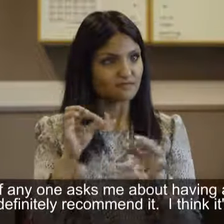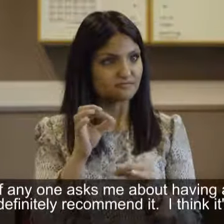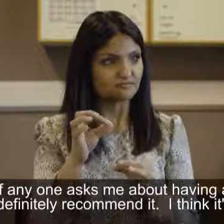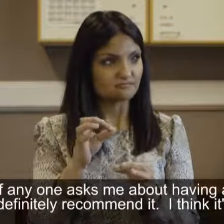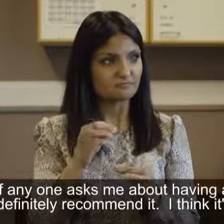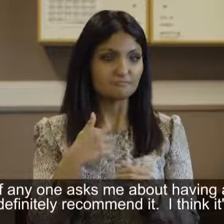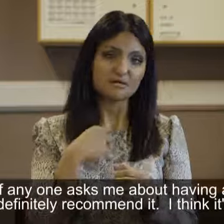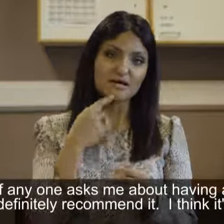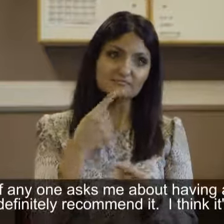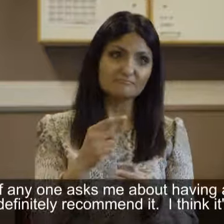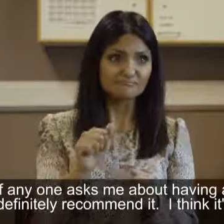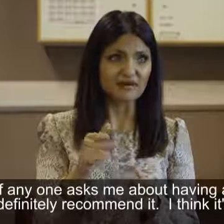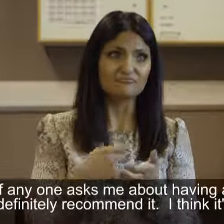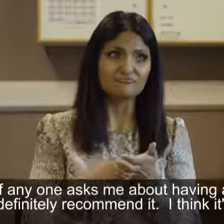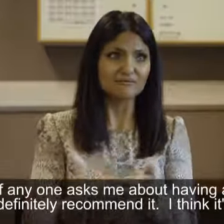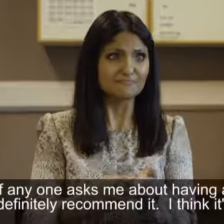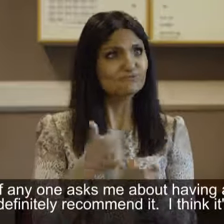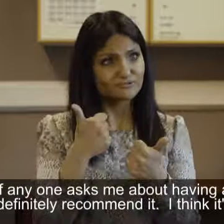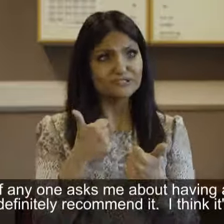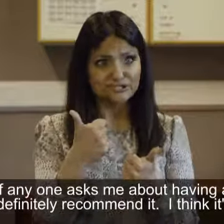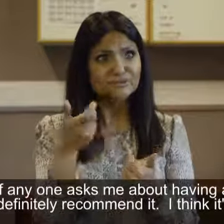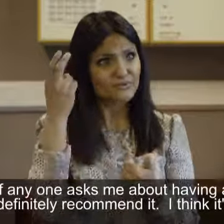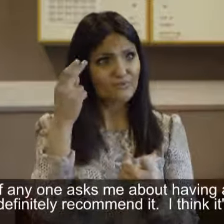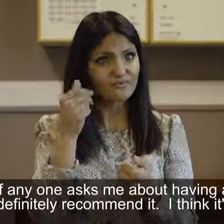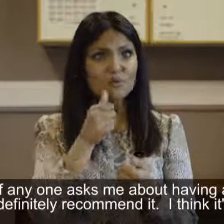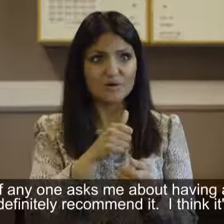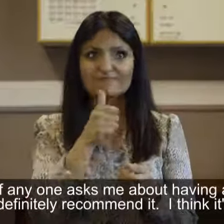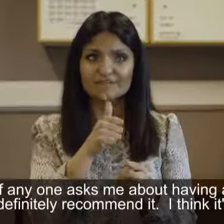If anyone asked me about having an implant, I definitely recommend it. I think it's very useful.